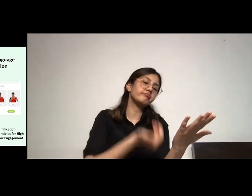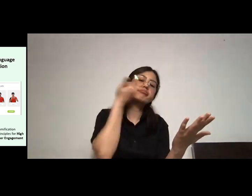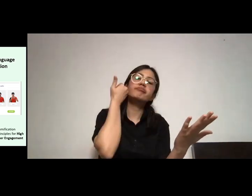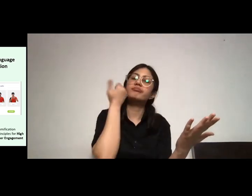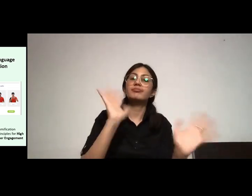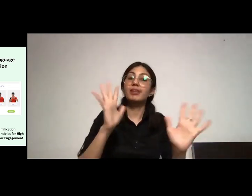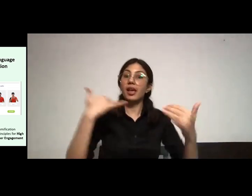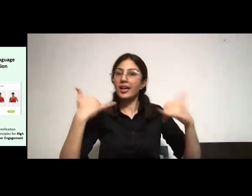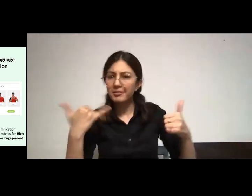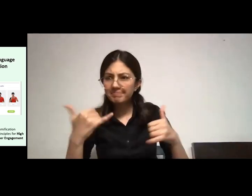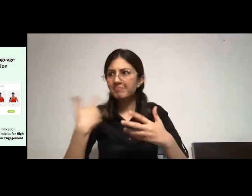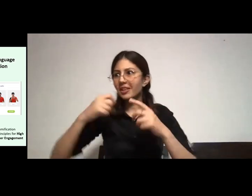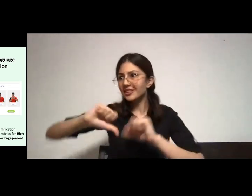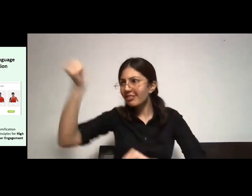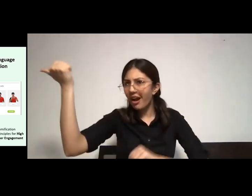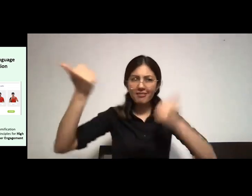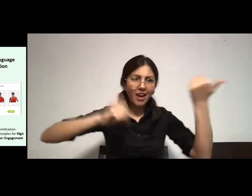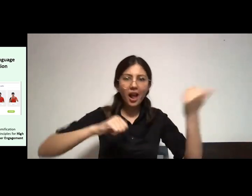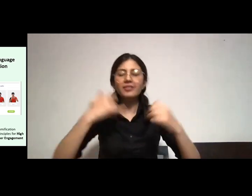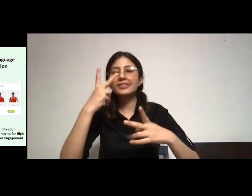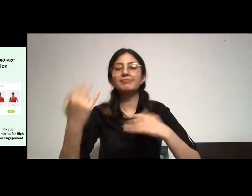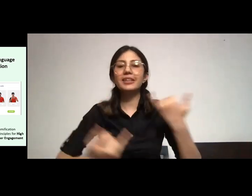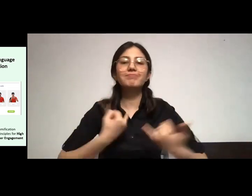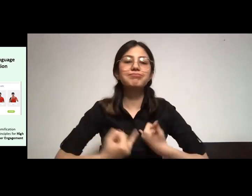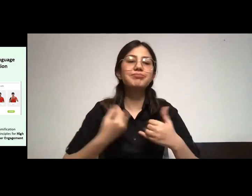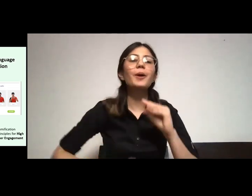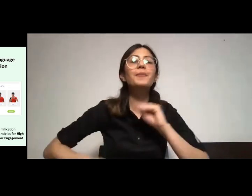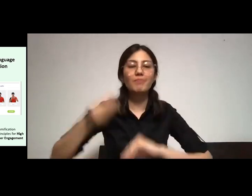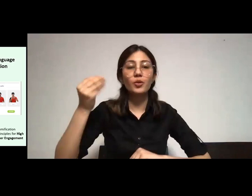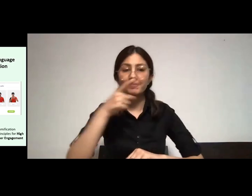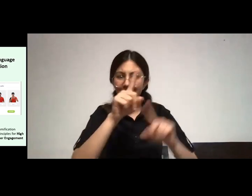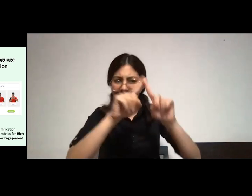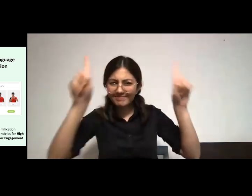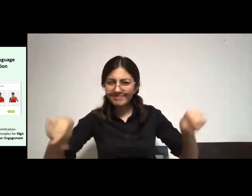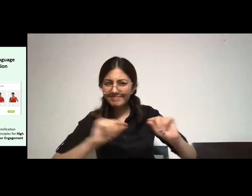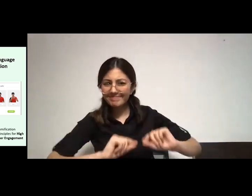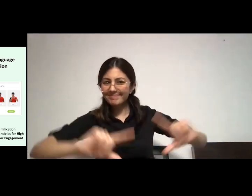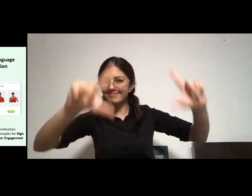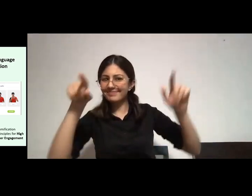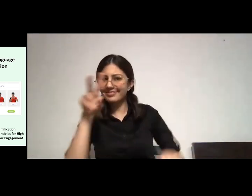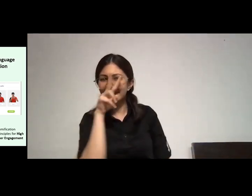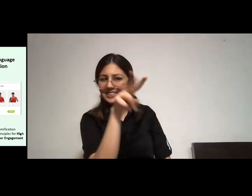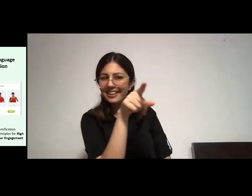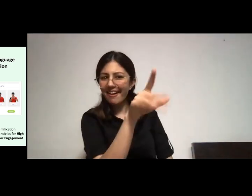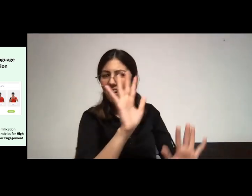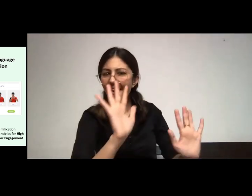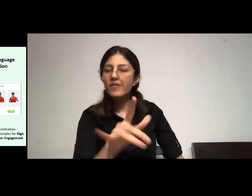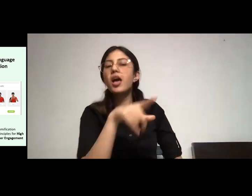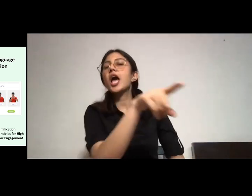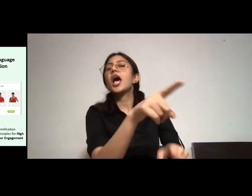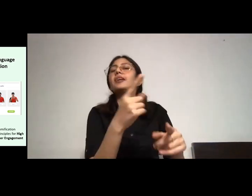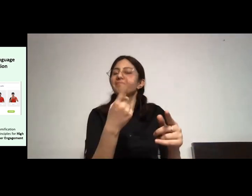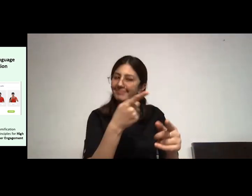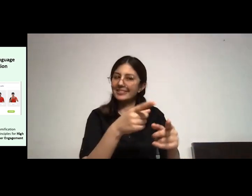much more engaging in that way. And the slide basically that you see here is how our platform